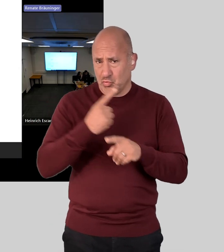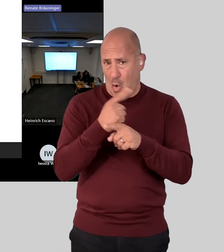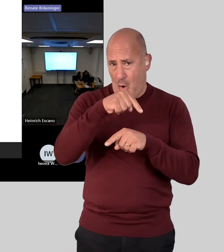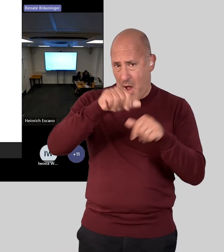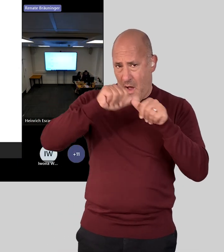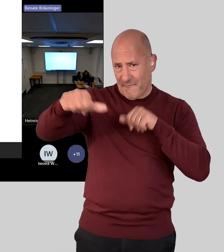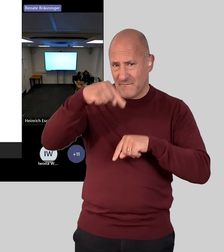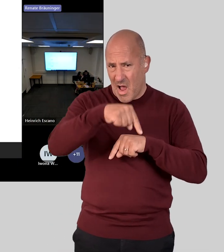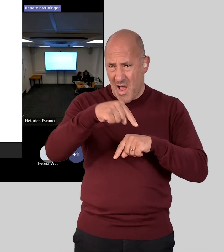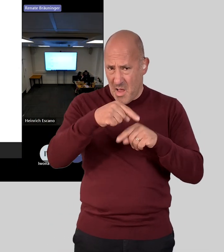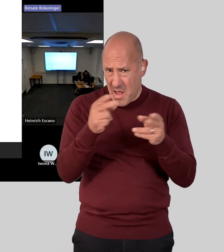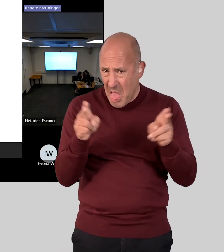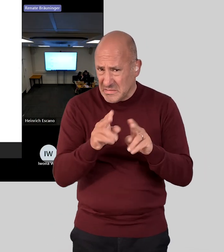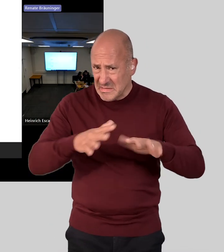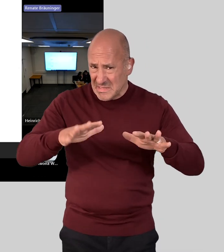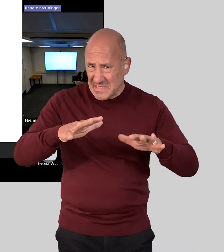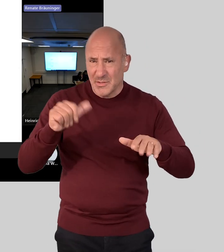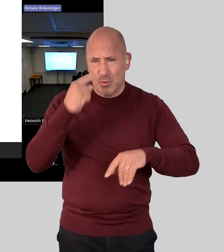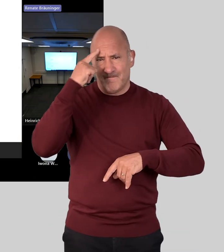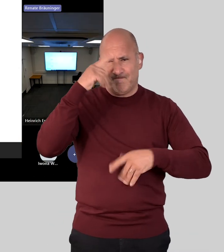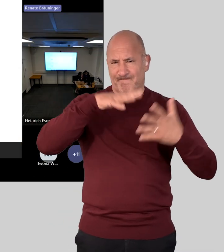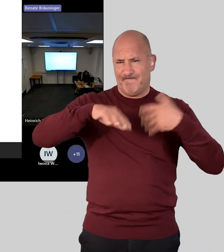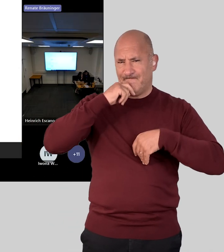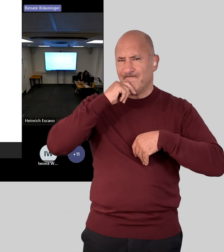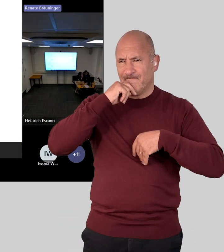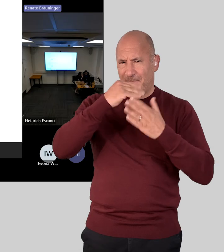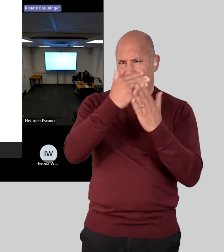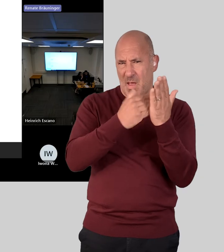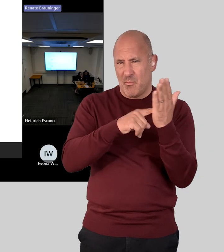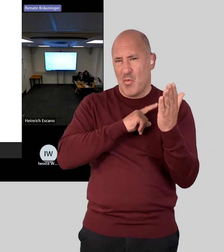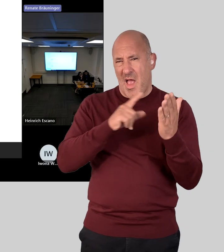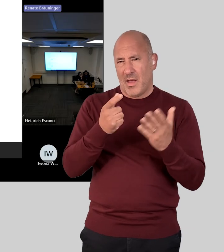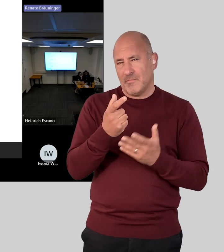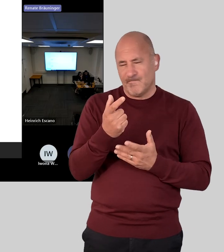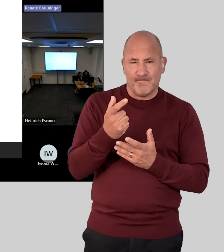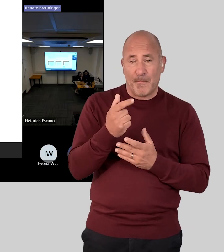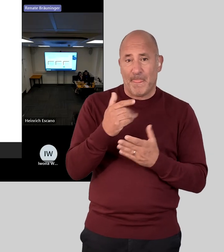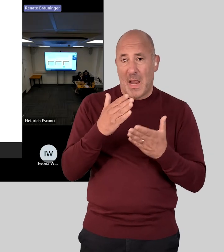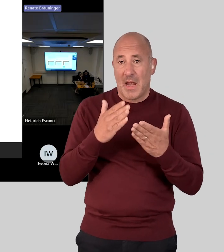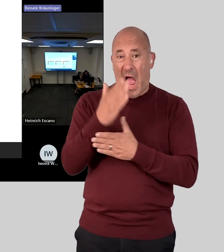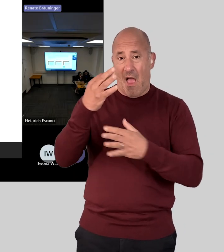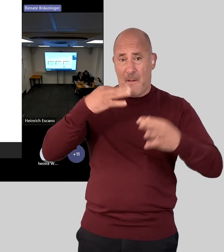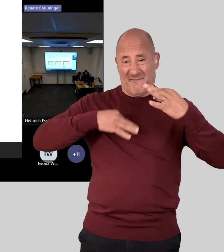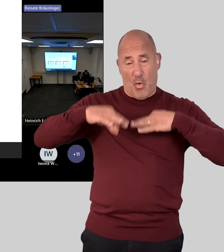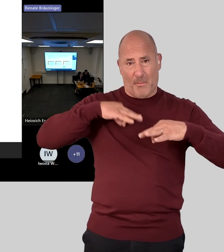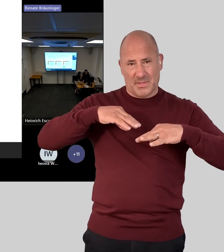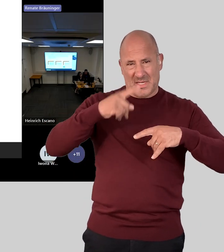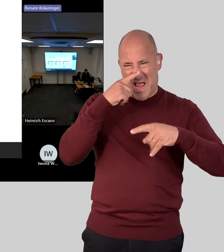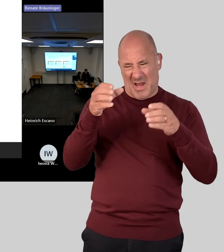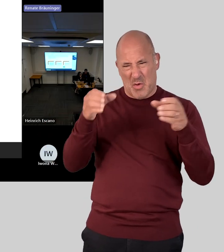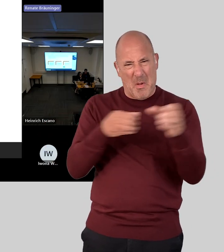about post-ephemerality should refer to the discursive frame set, because in a certain way the